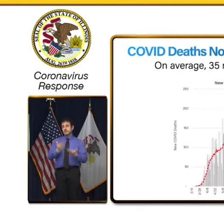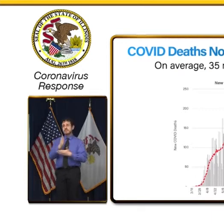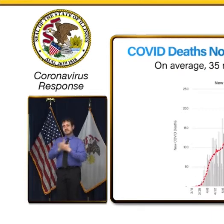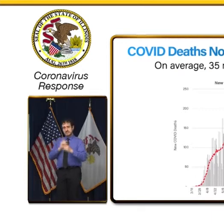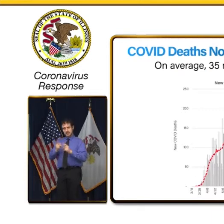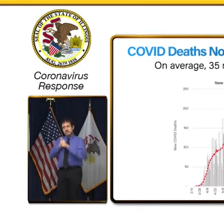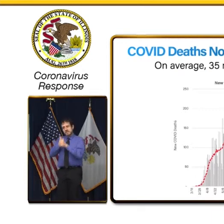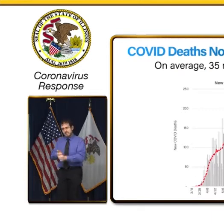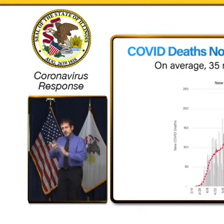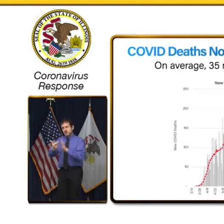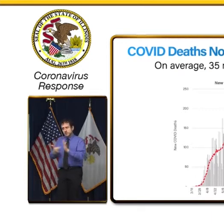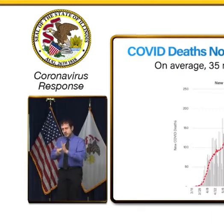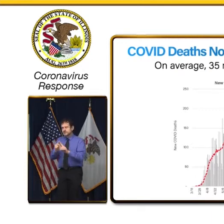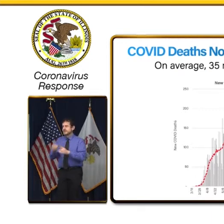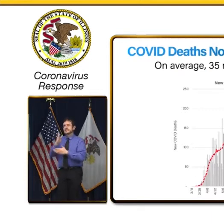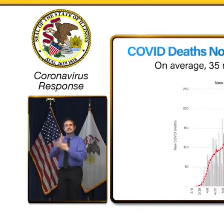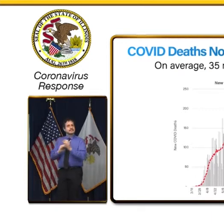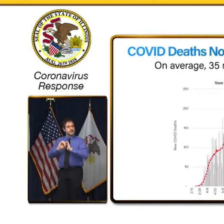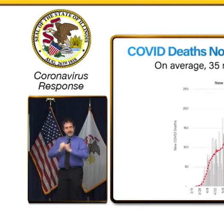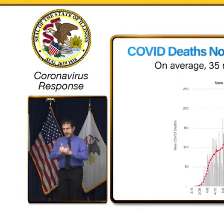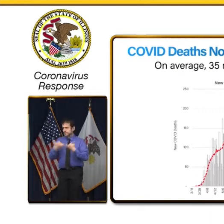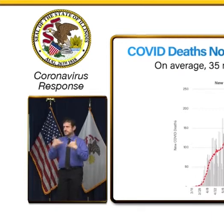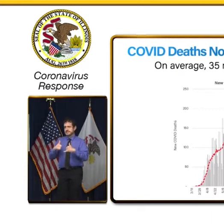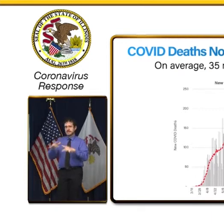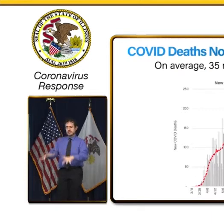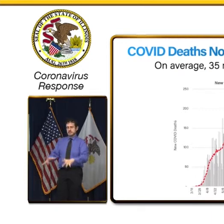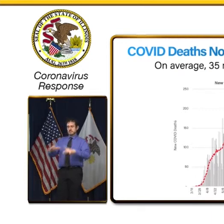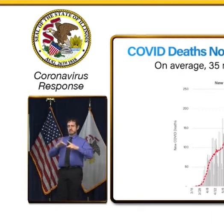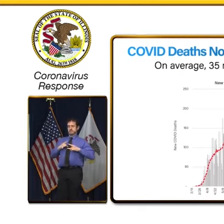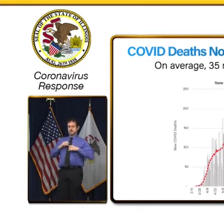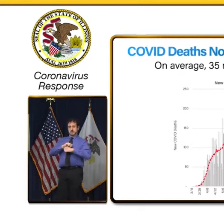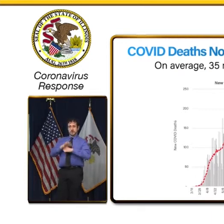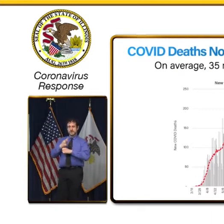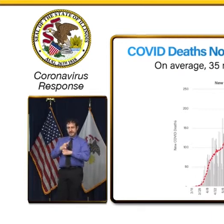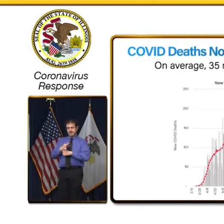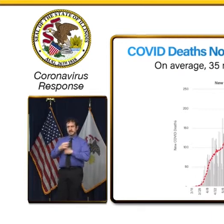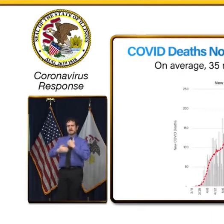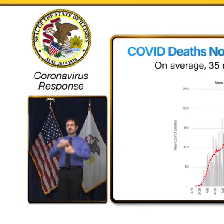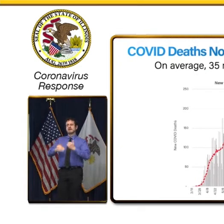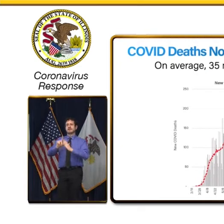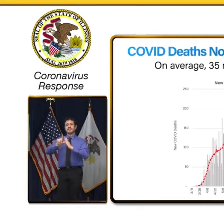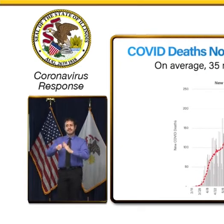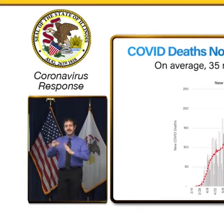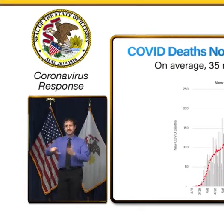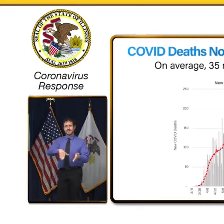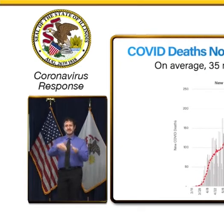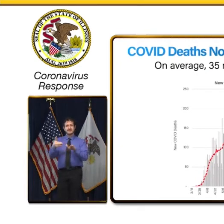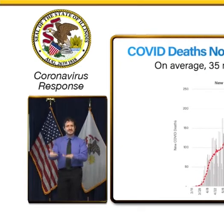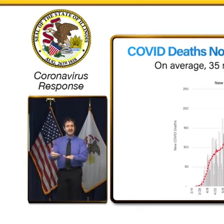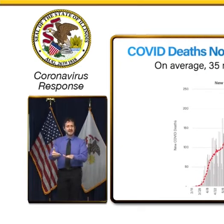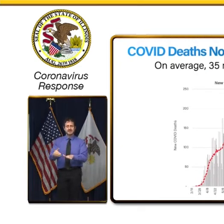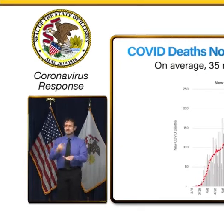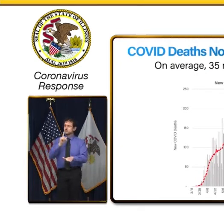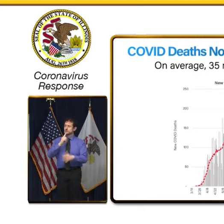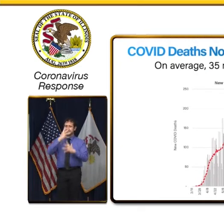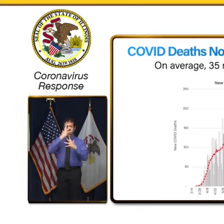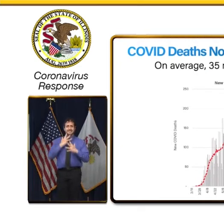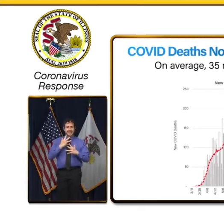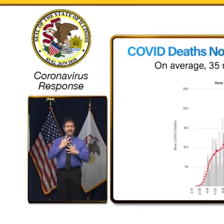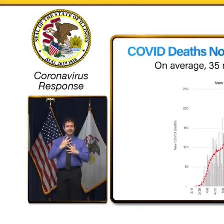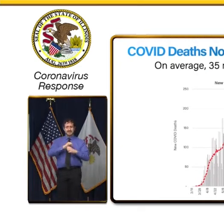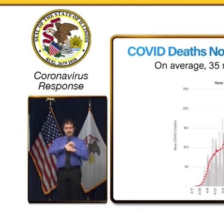things and somehow, some way, still got infected in this horrible pandemic that's still ravaging our